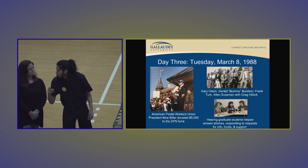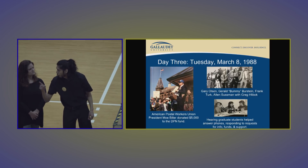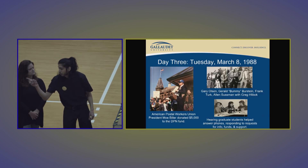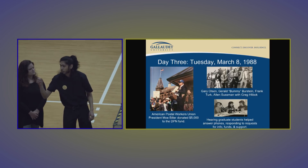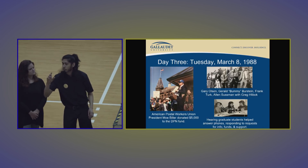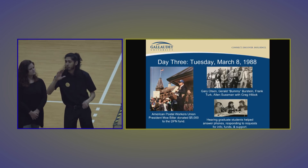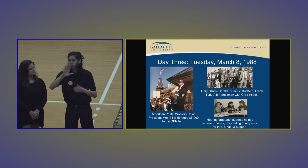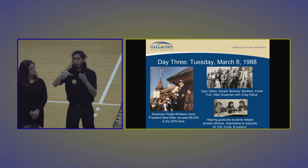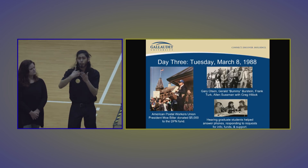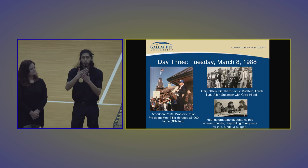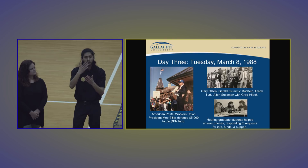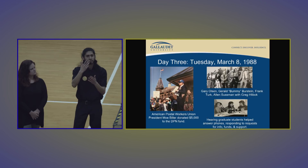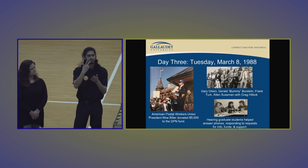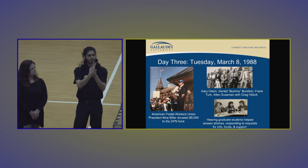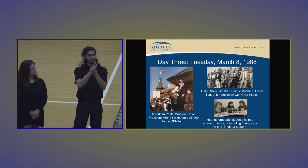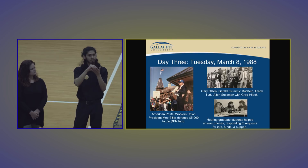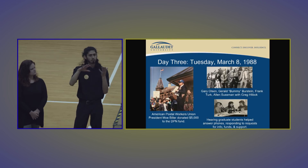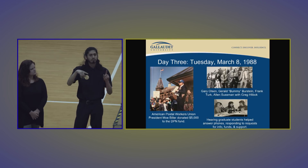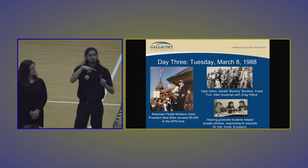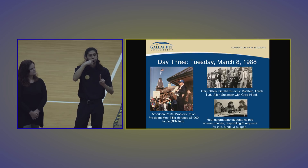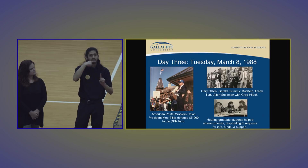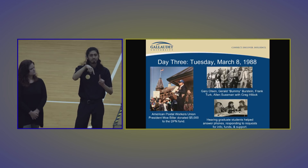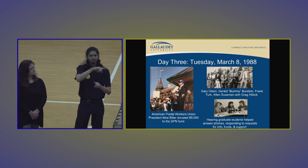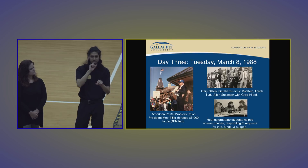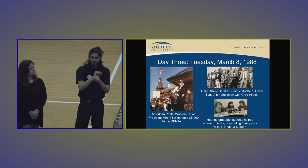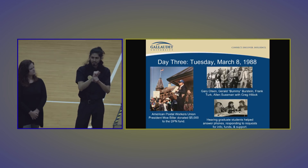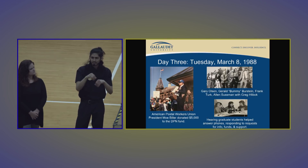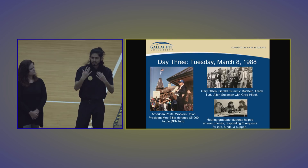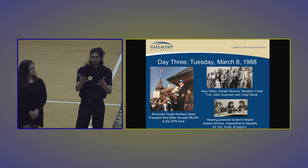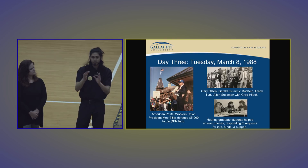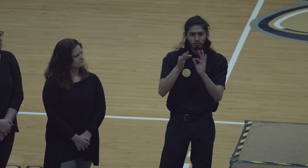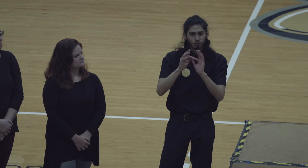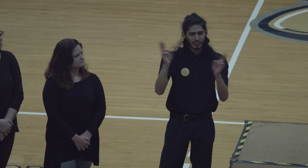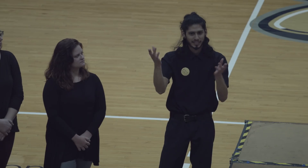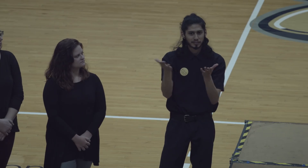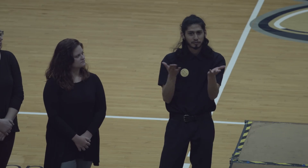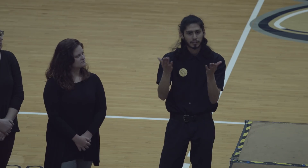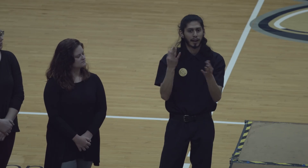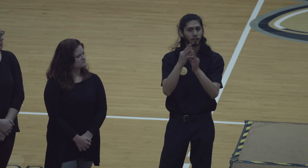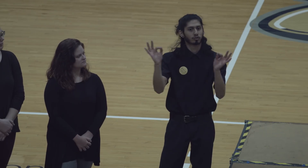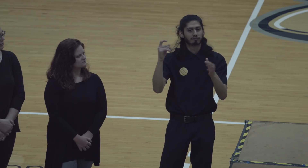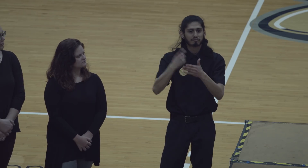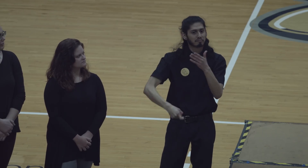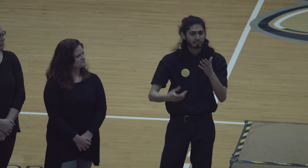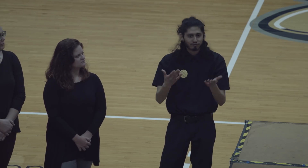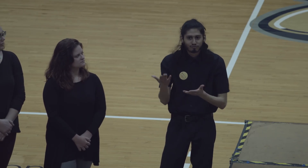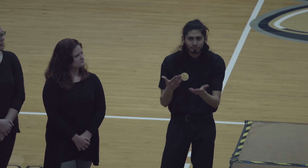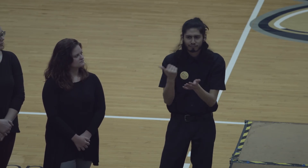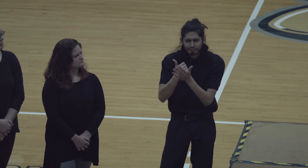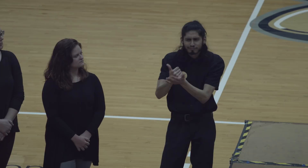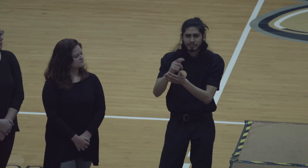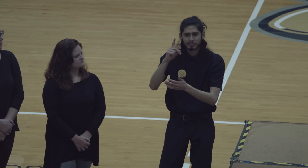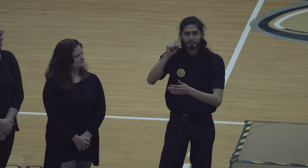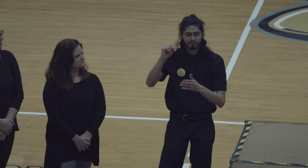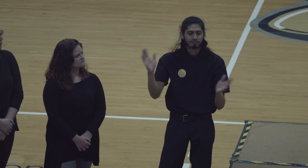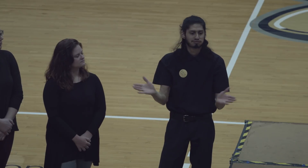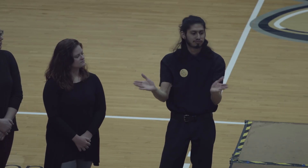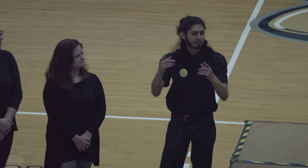was Greg. And all of the hearing graduate students actually came and were interpreting, taking care of phone calls to help